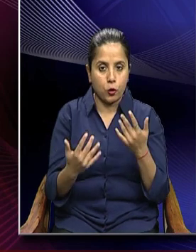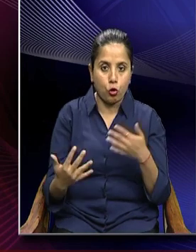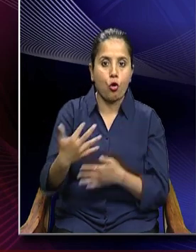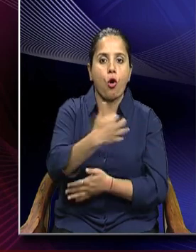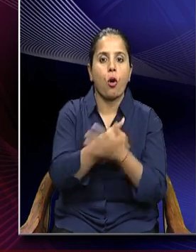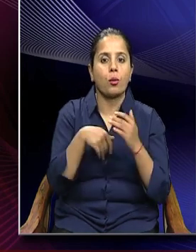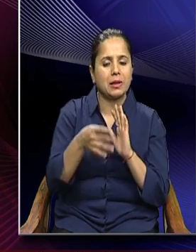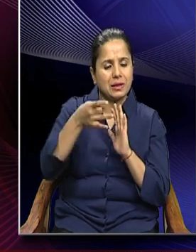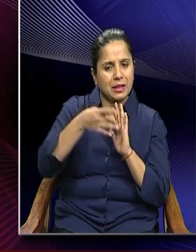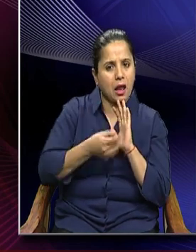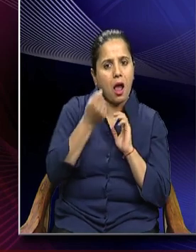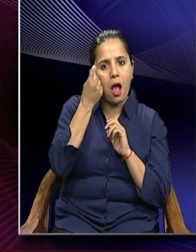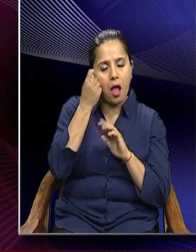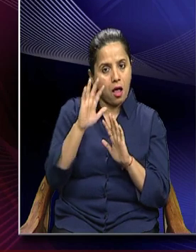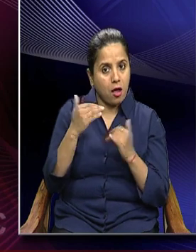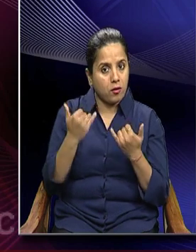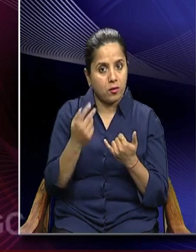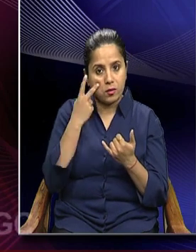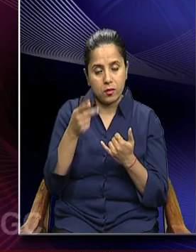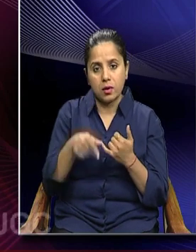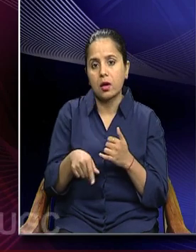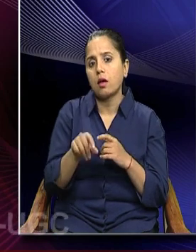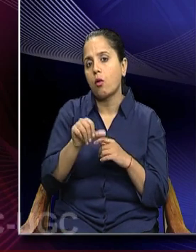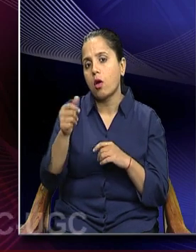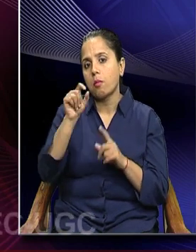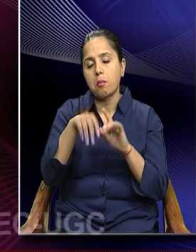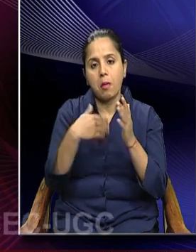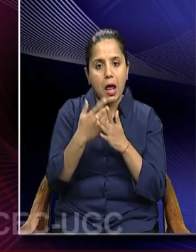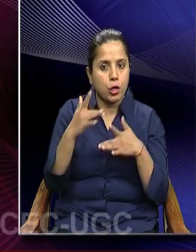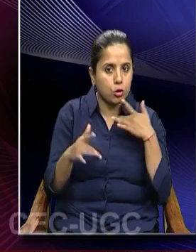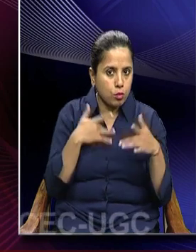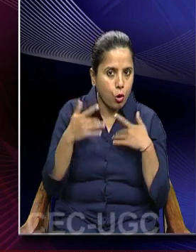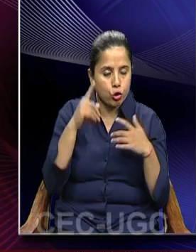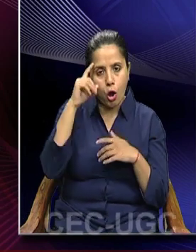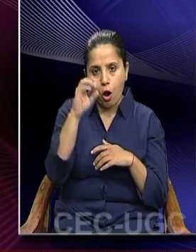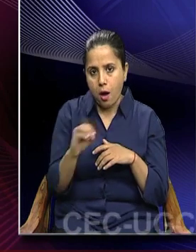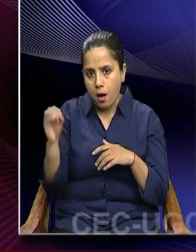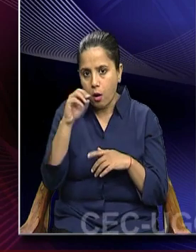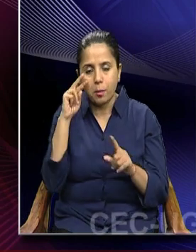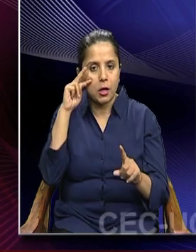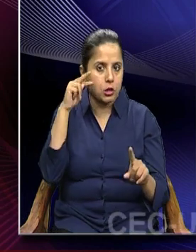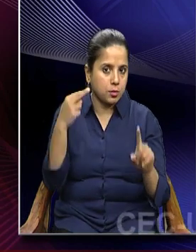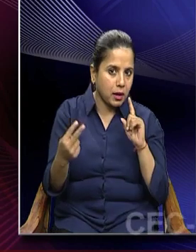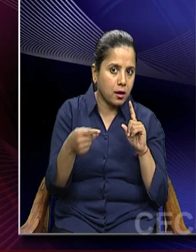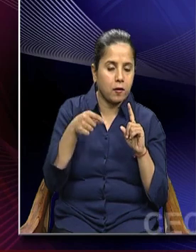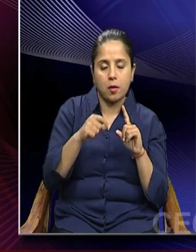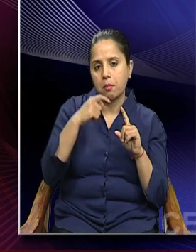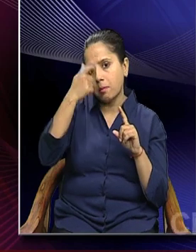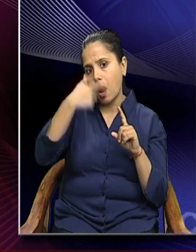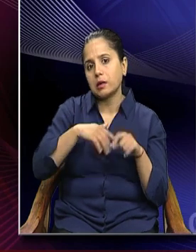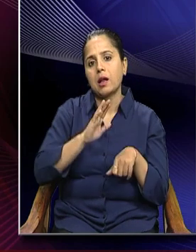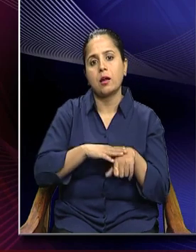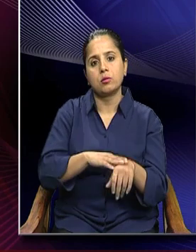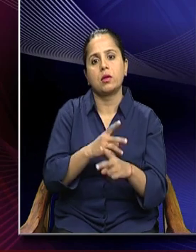and detailed understanding of the participants' emotions, opinions, perspectives and personal